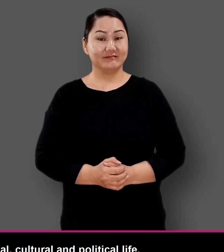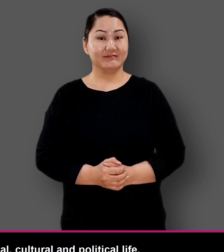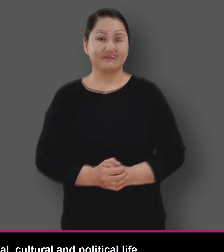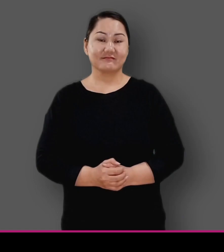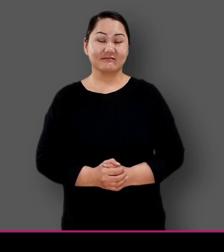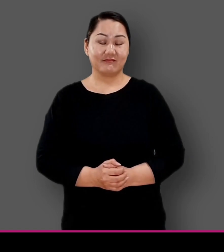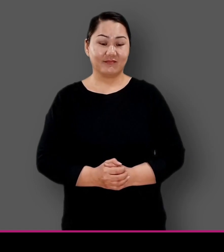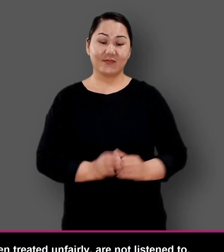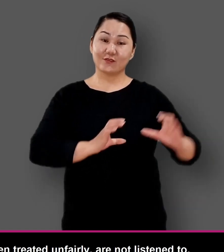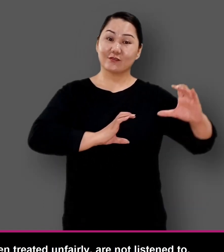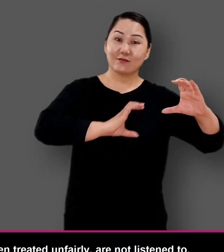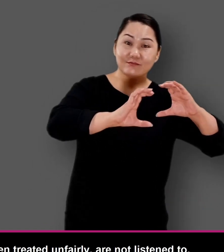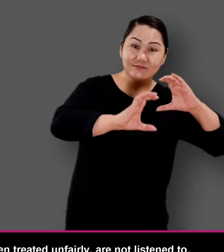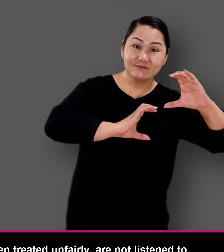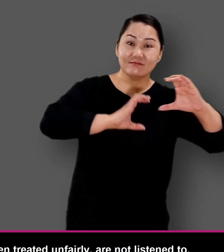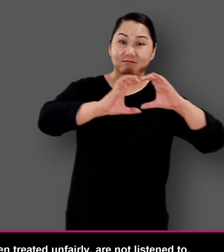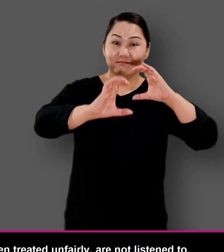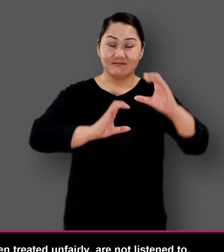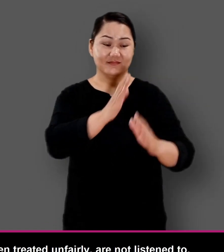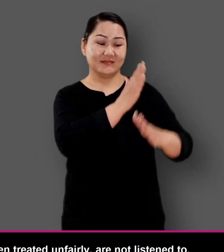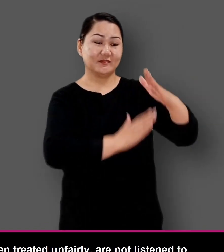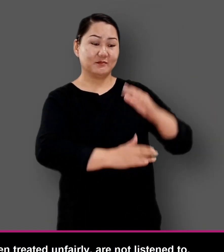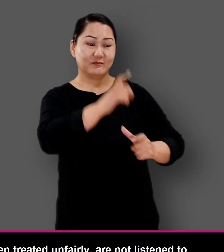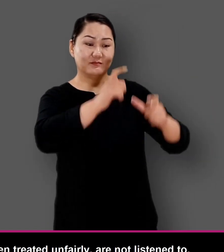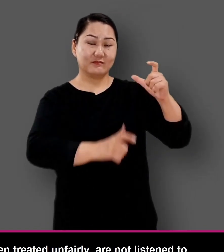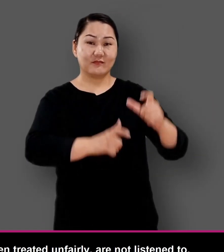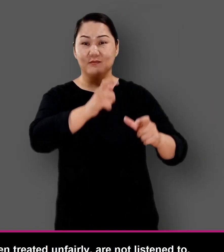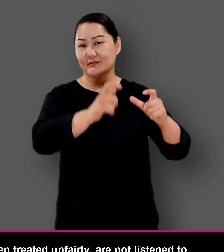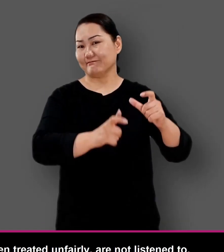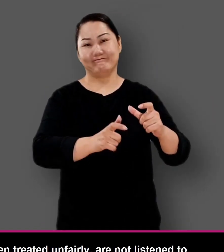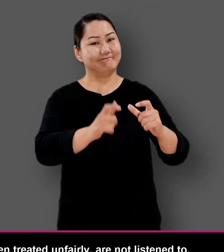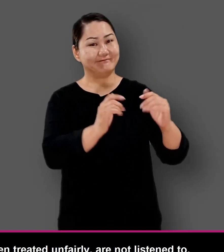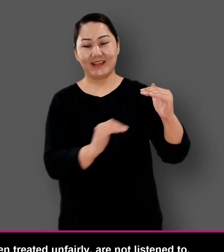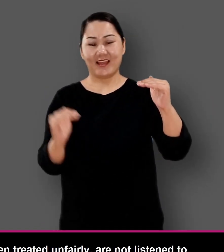life. Persons with disabilities are often treated unfairly,